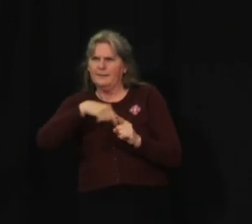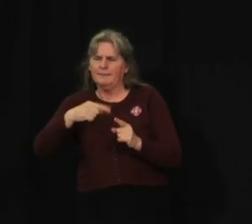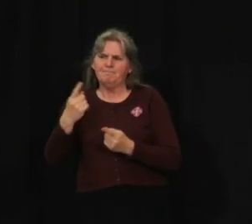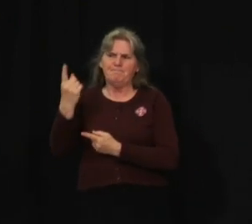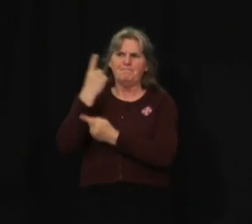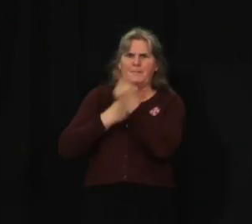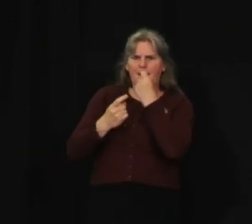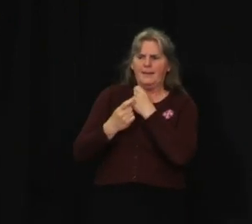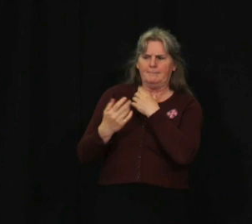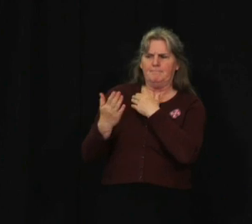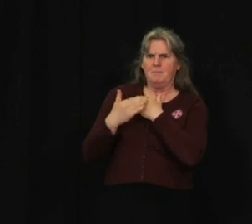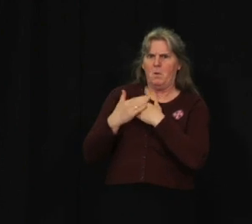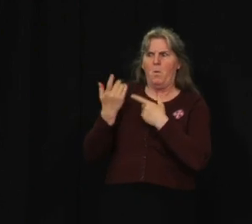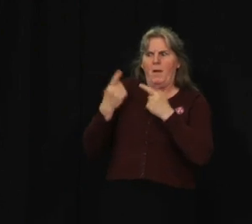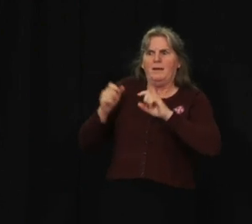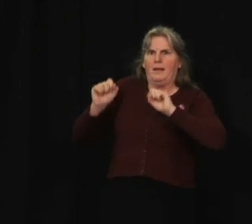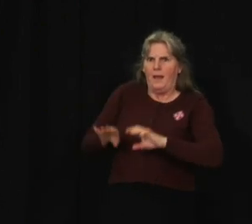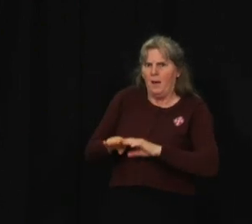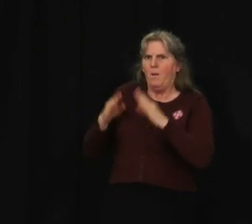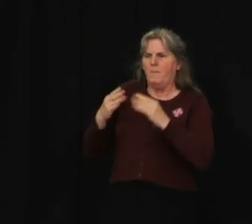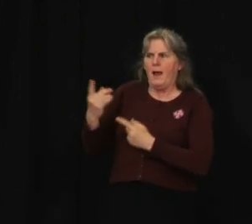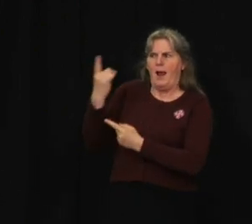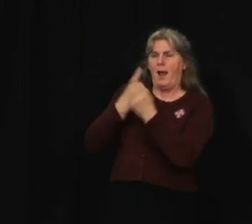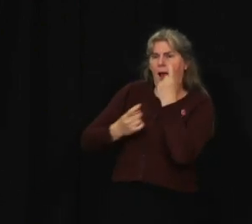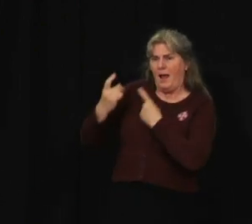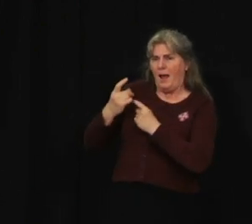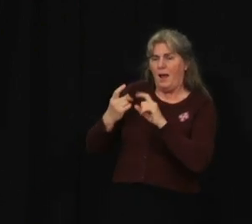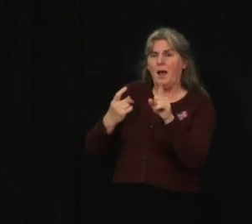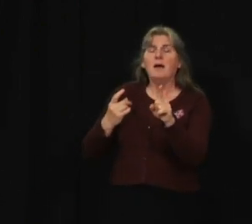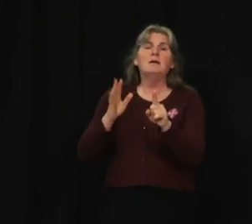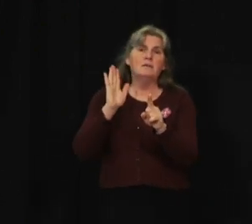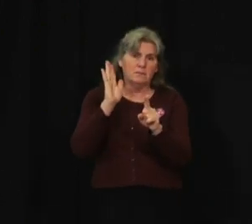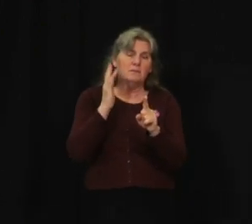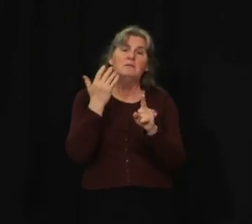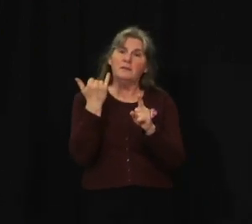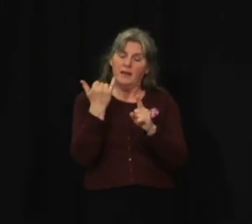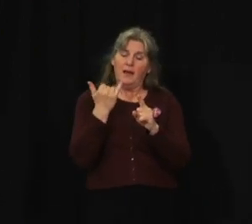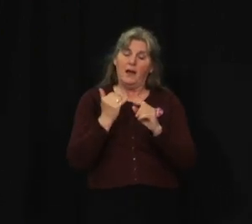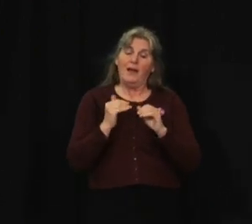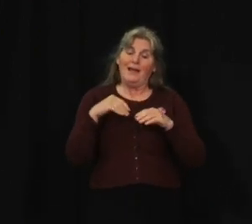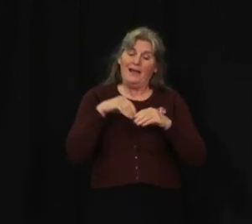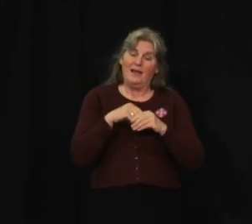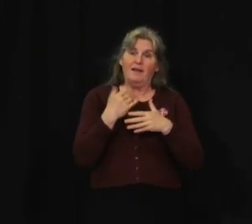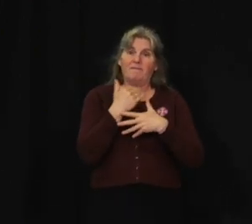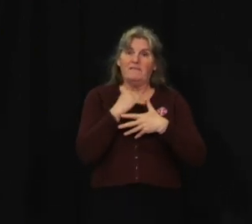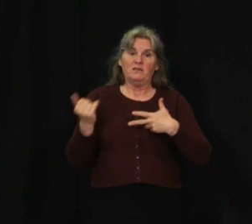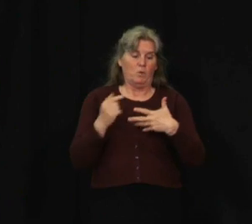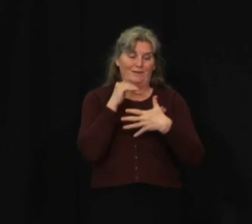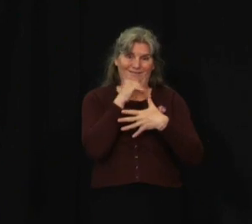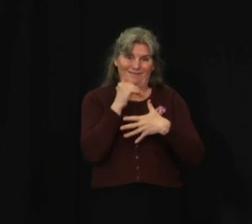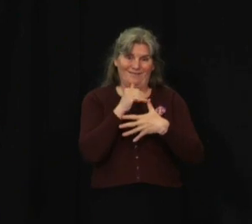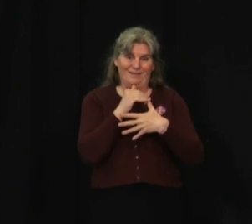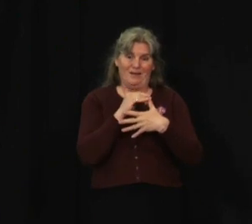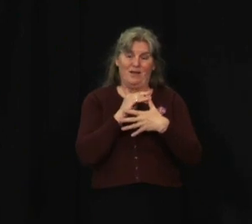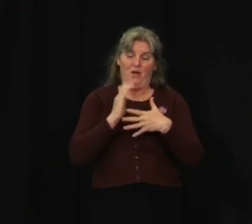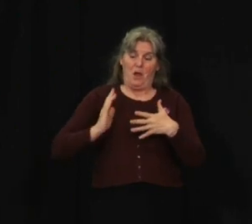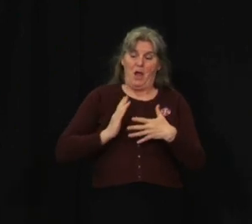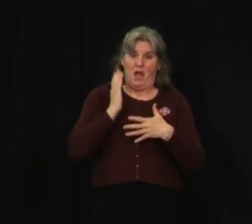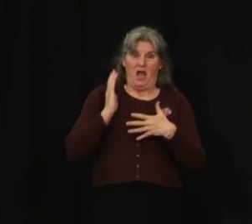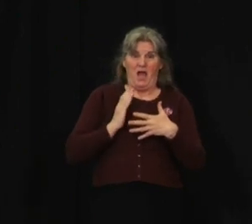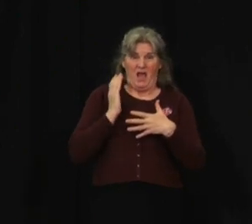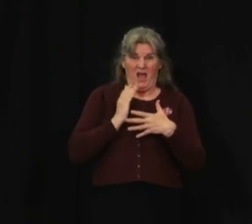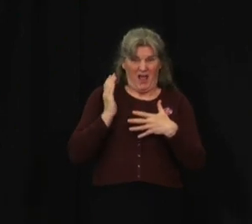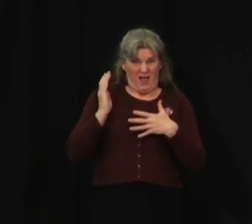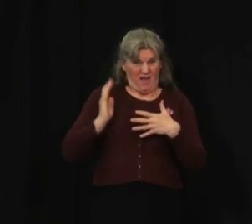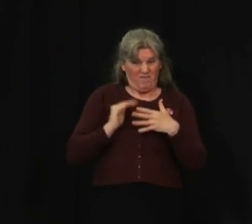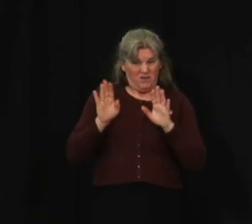for advance notice of when you can reopen. Well, we are now in phase 1, but actual opening is a few short